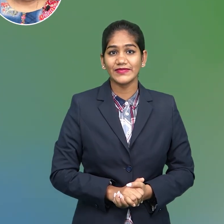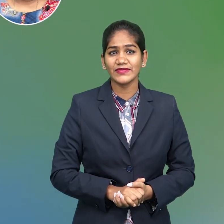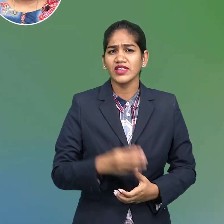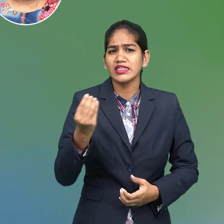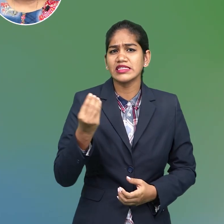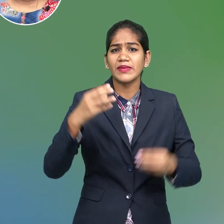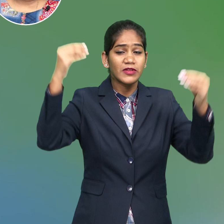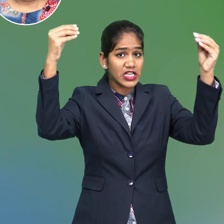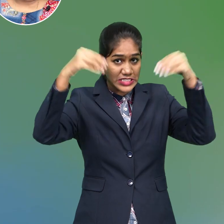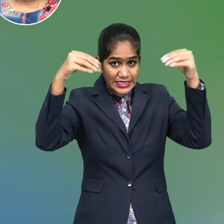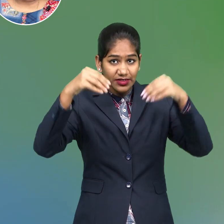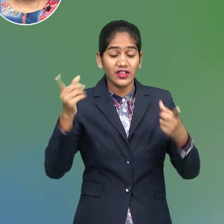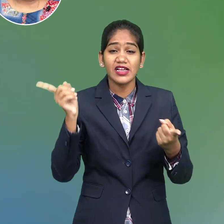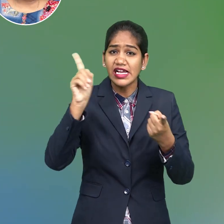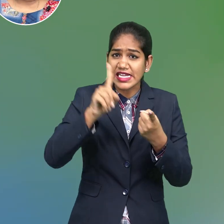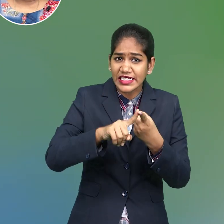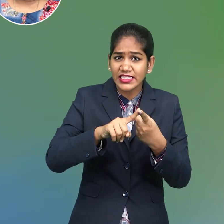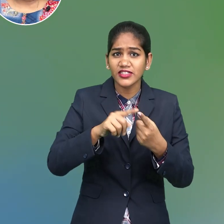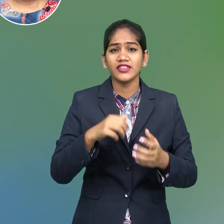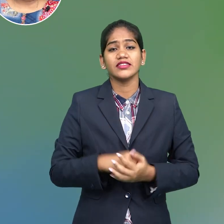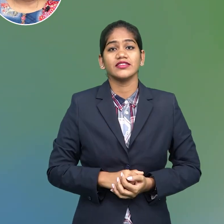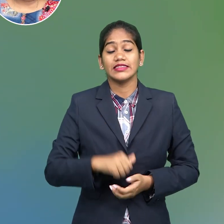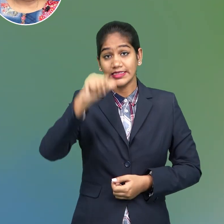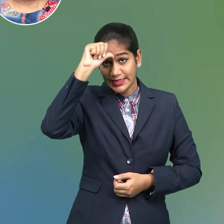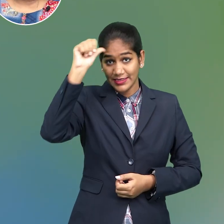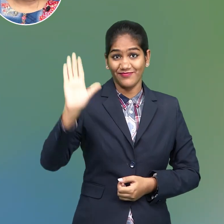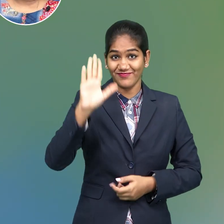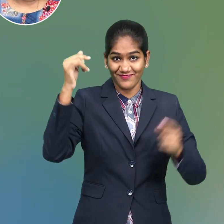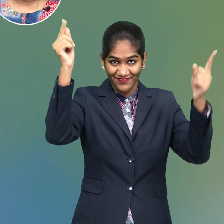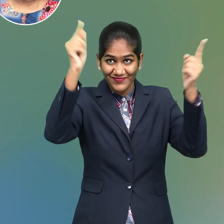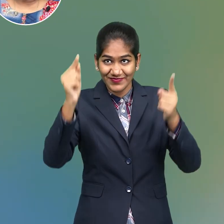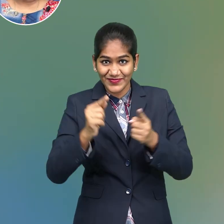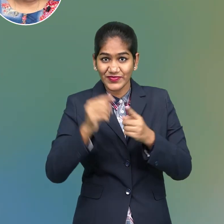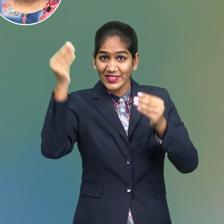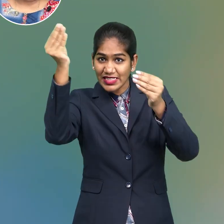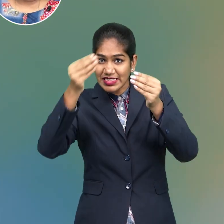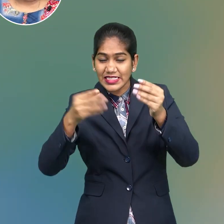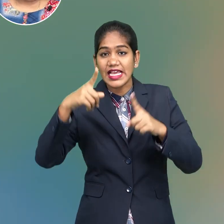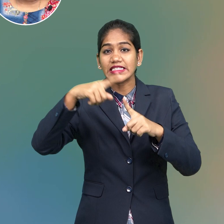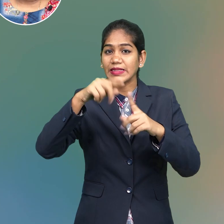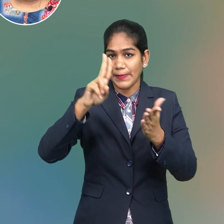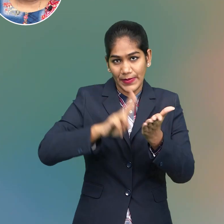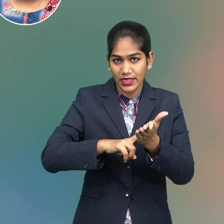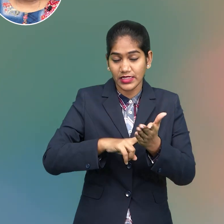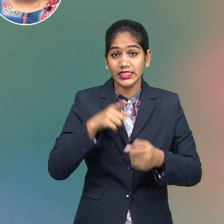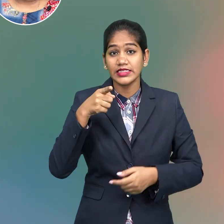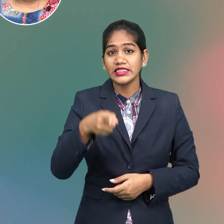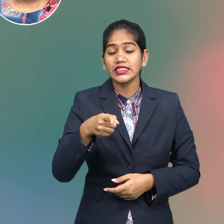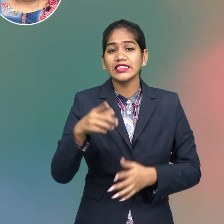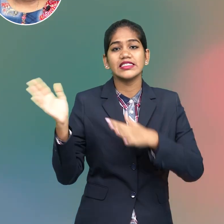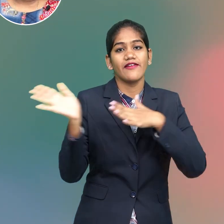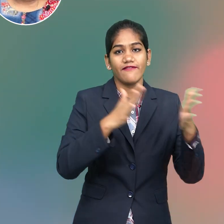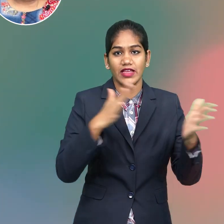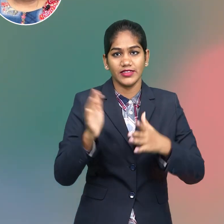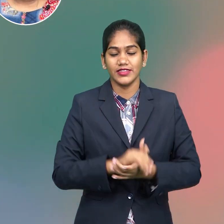Some amount of rainfall occurs on the Coromandel coast of Tamil Nadu from these